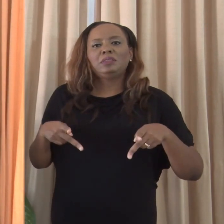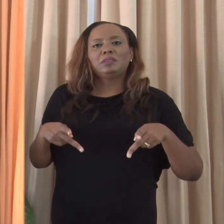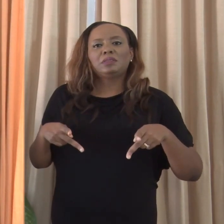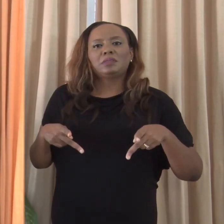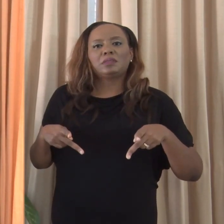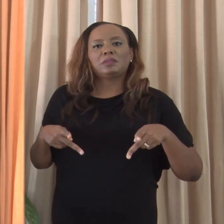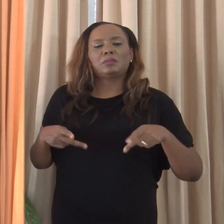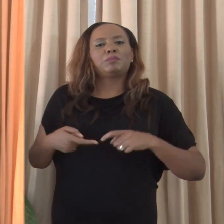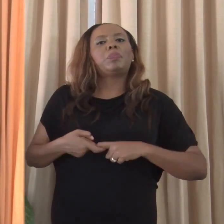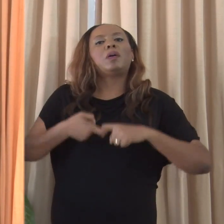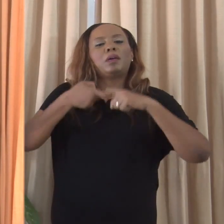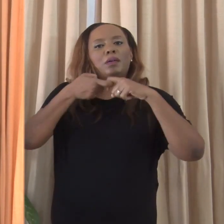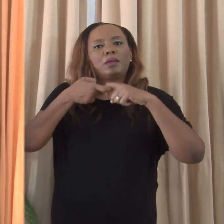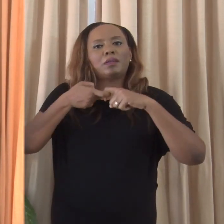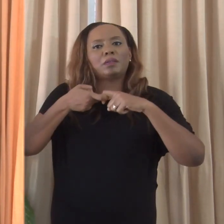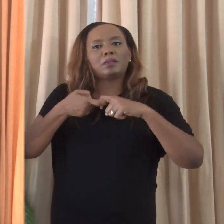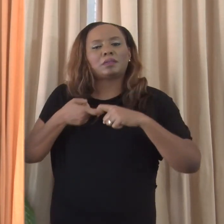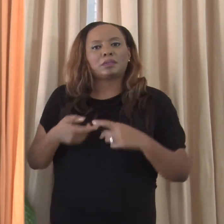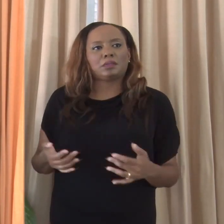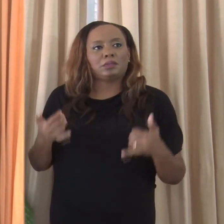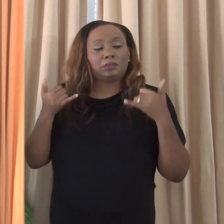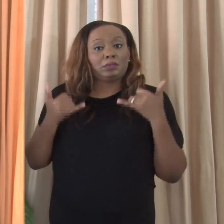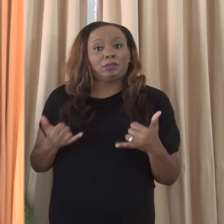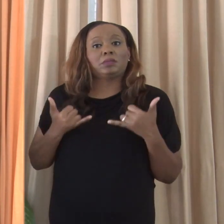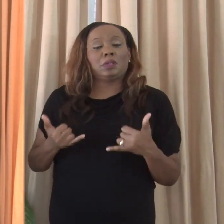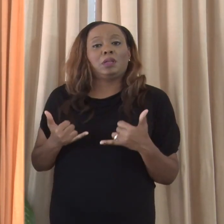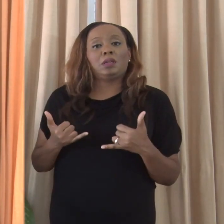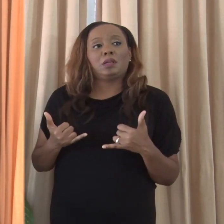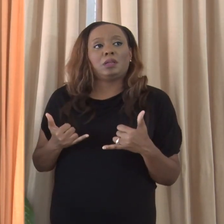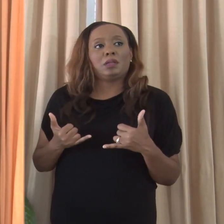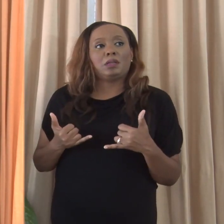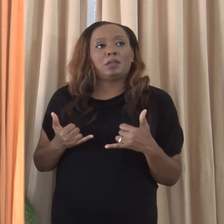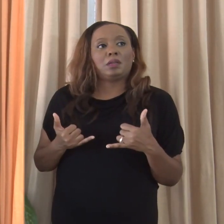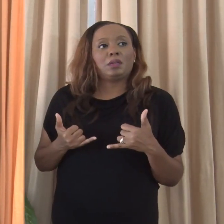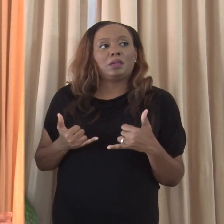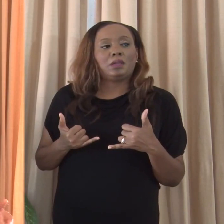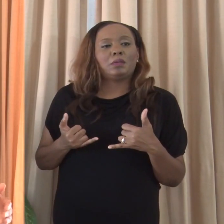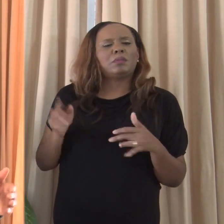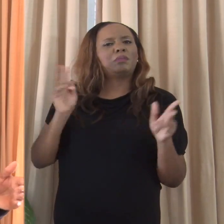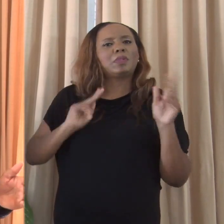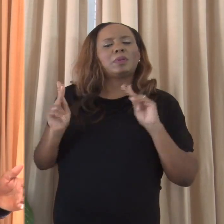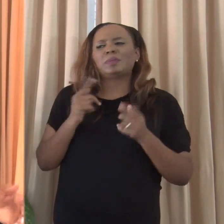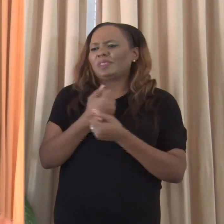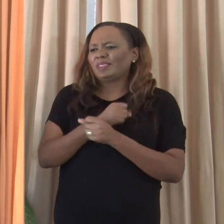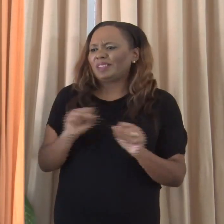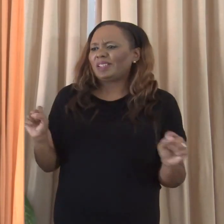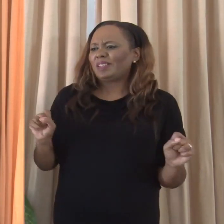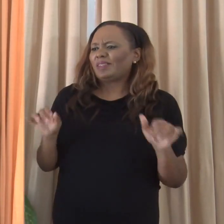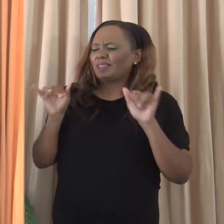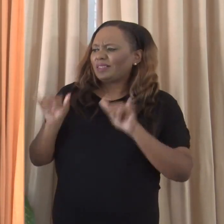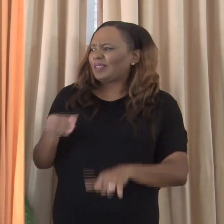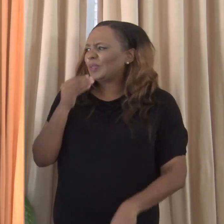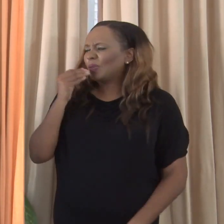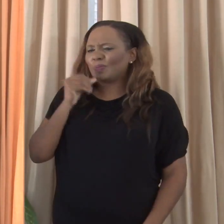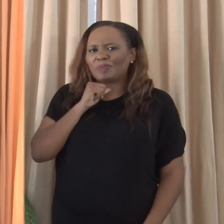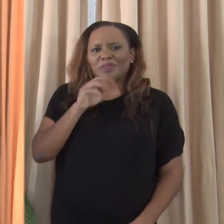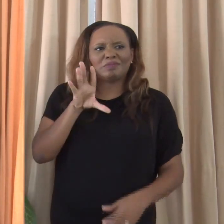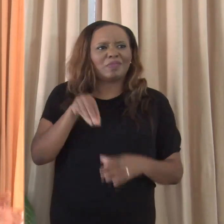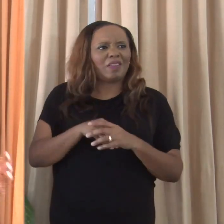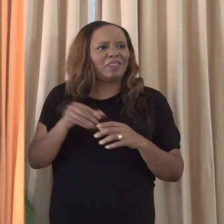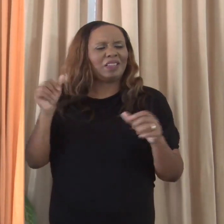being held. And I would want to think that now we have heard what might have happened, that people would want to rethink that type of